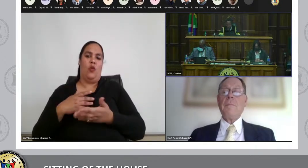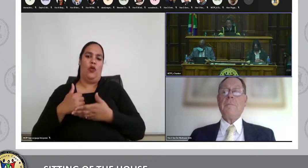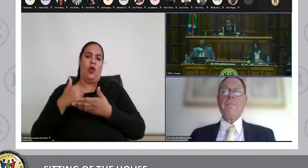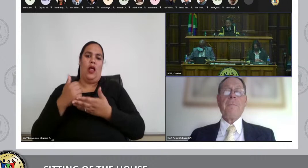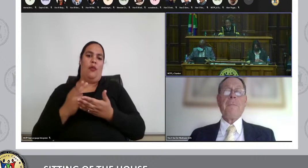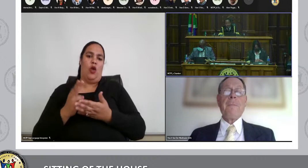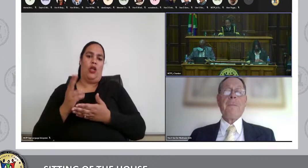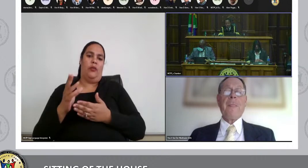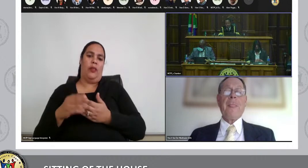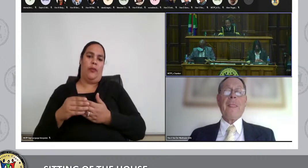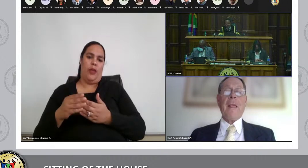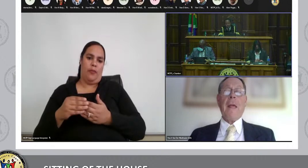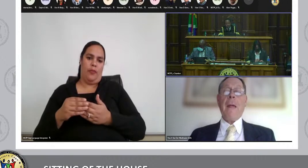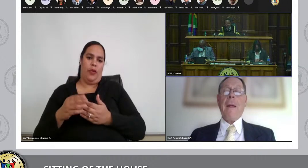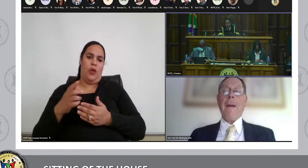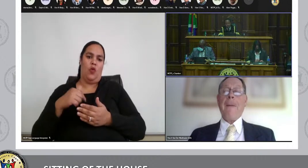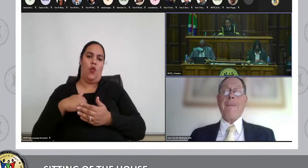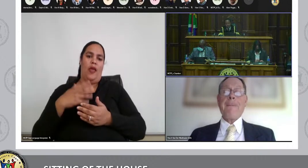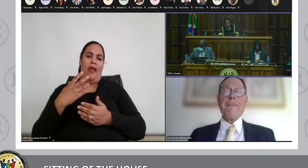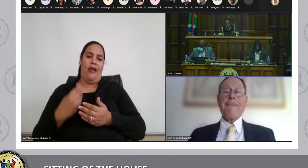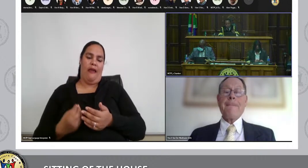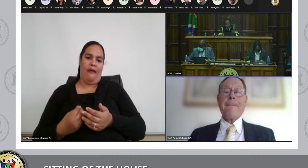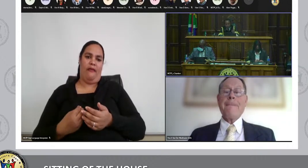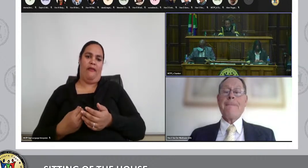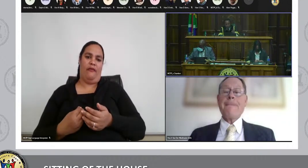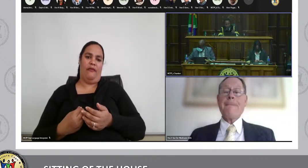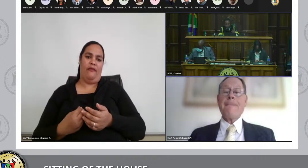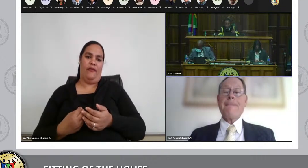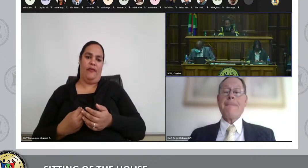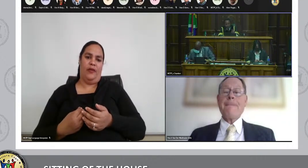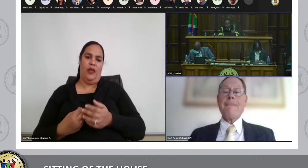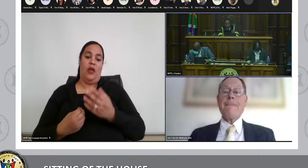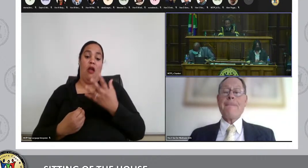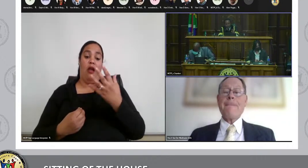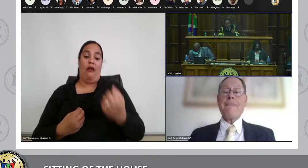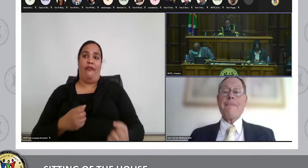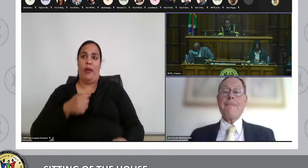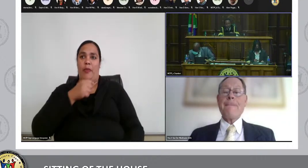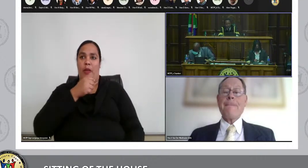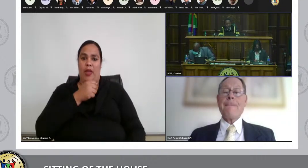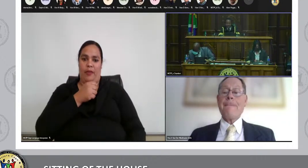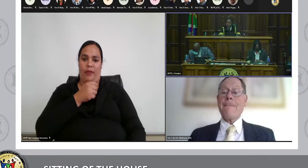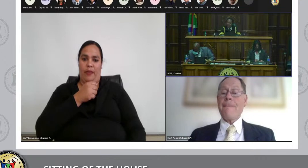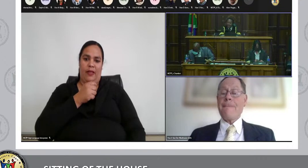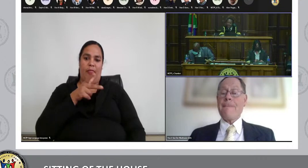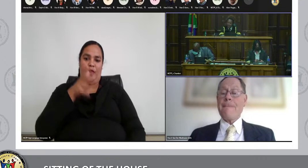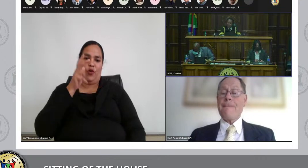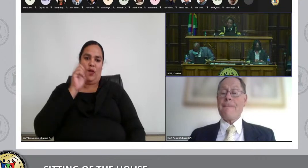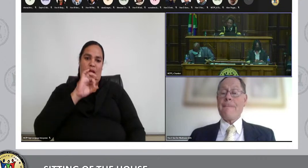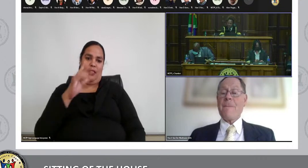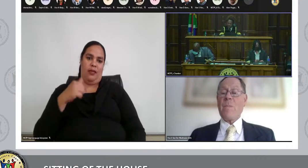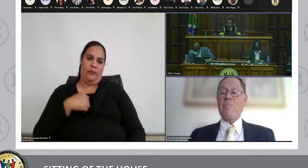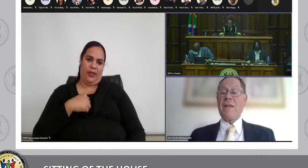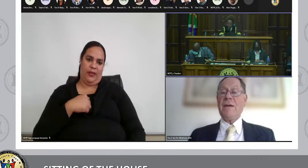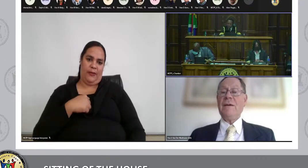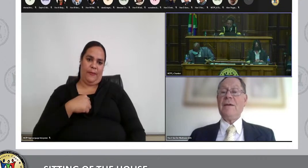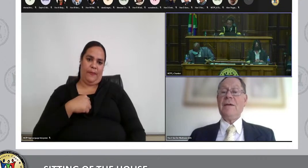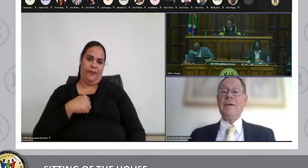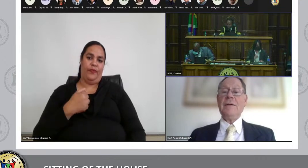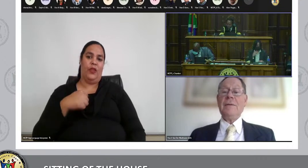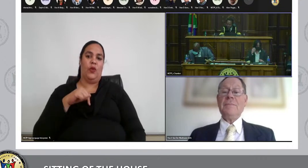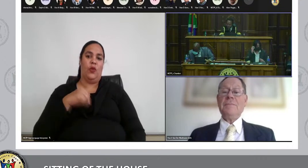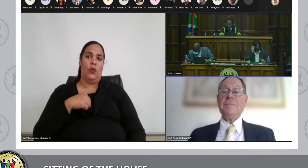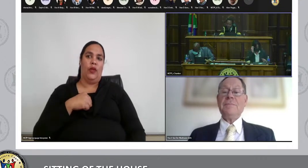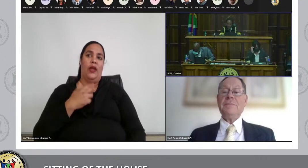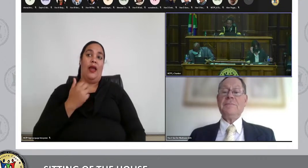honorable member. We have two, if you could switch off your microphone, then you will hear me clearly. We have